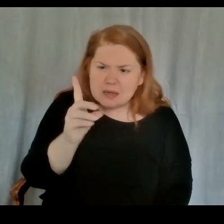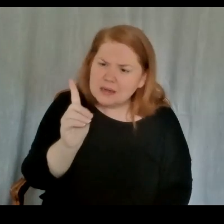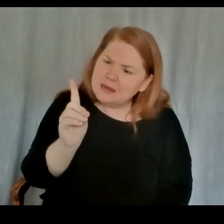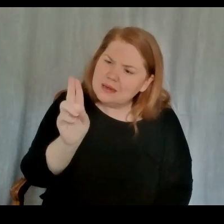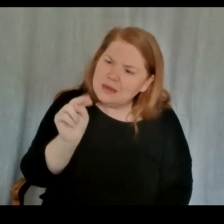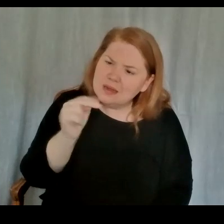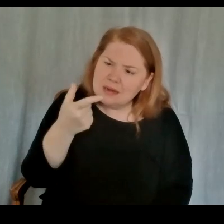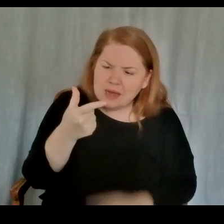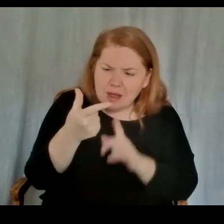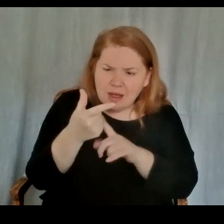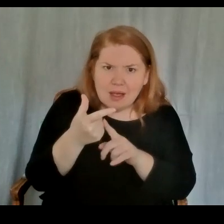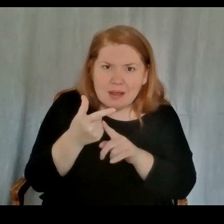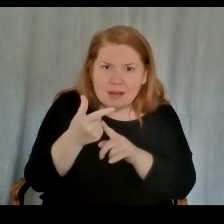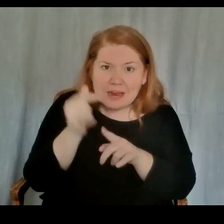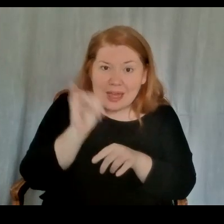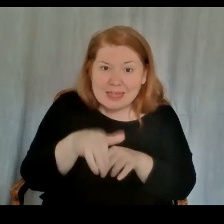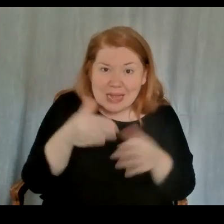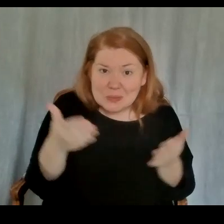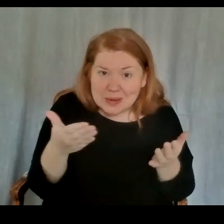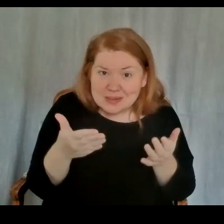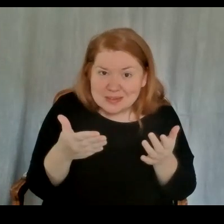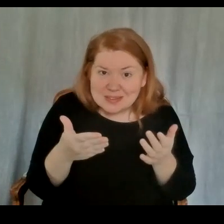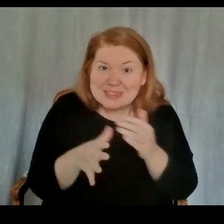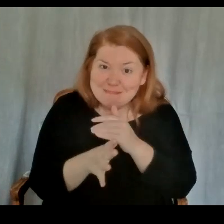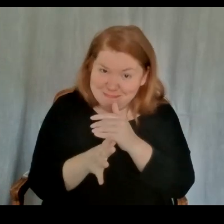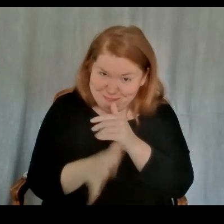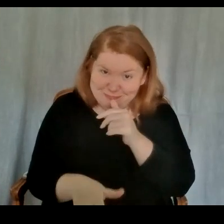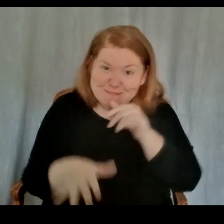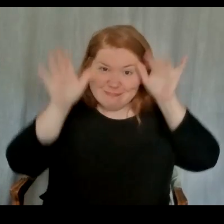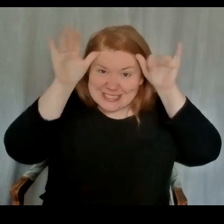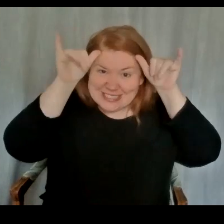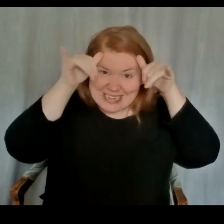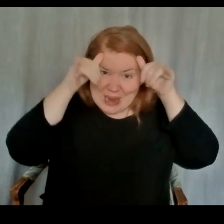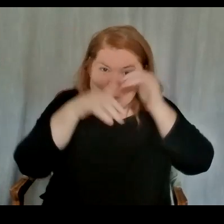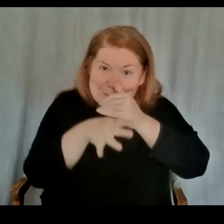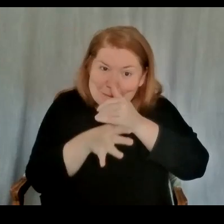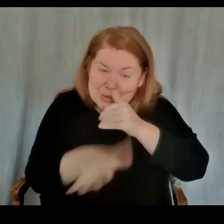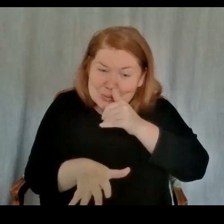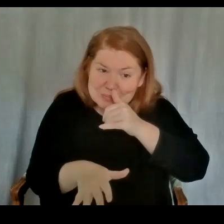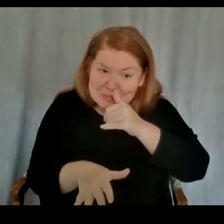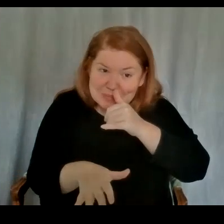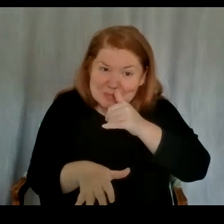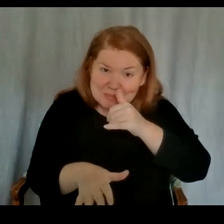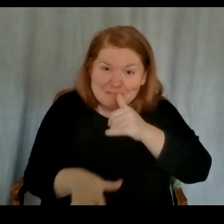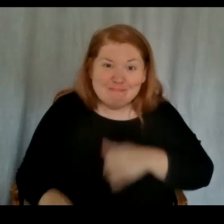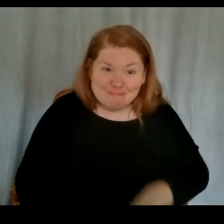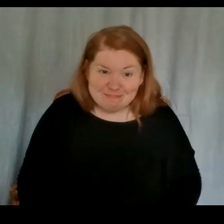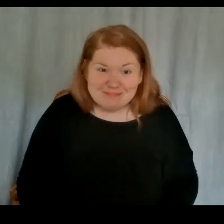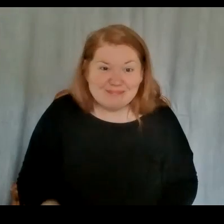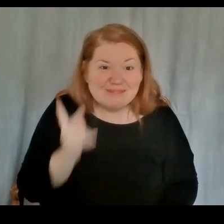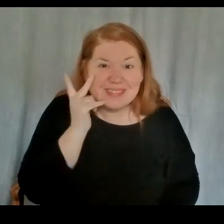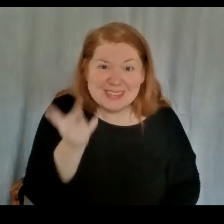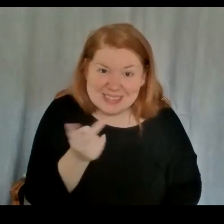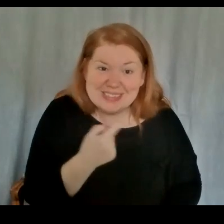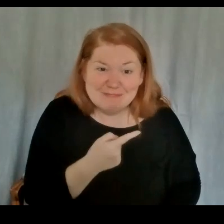means cow poop. So this beetle, he likes to eat cow poop. There's the cow poop. He's got it